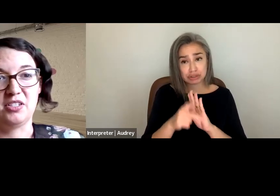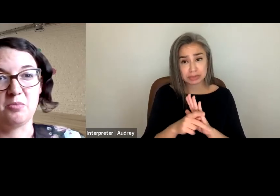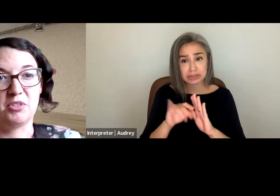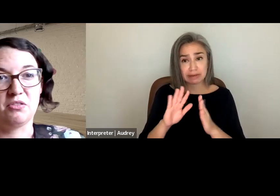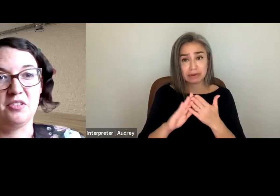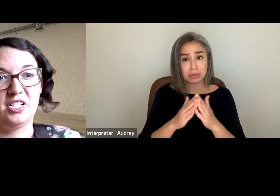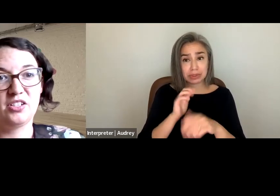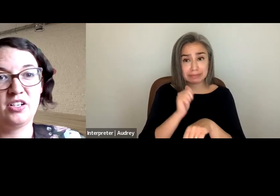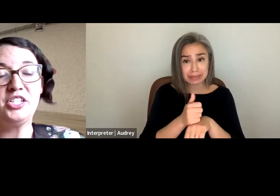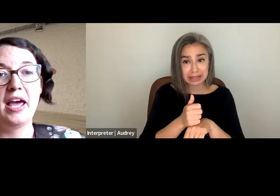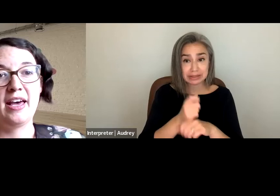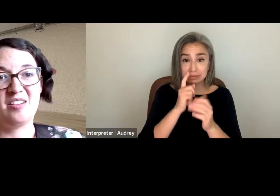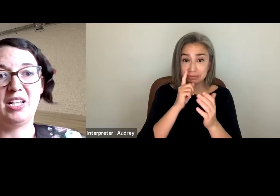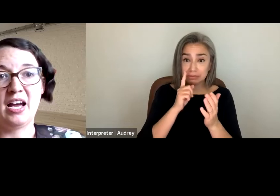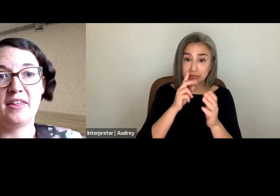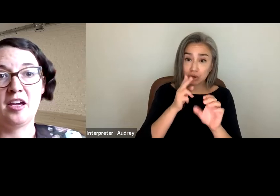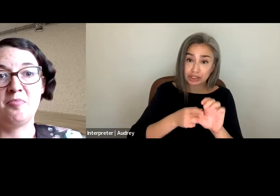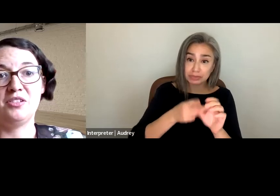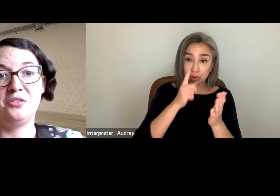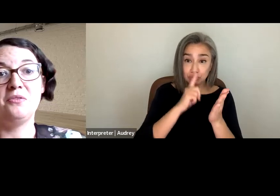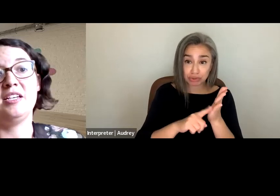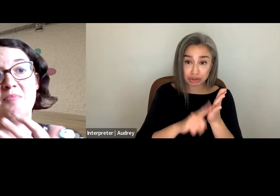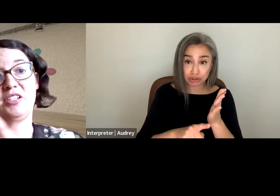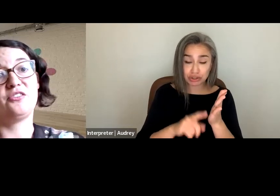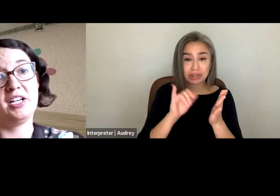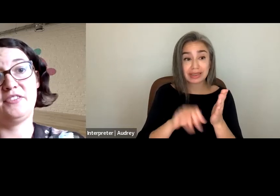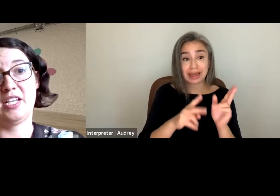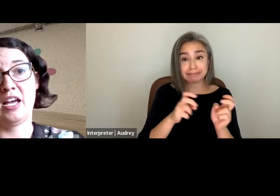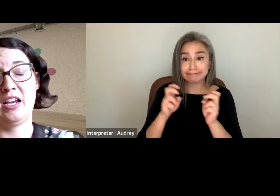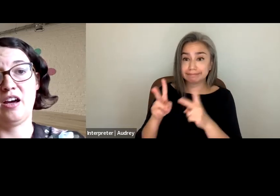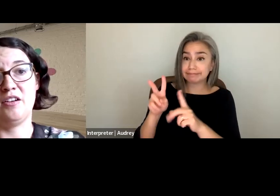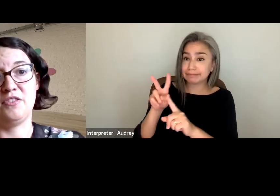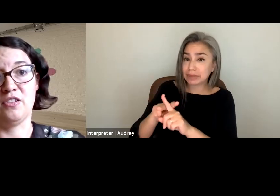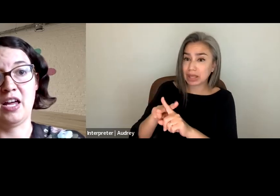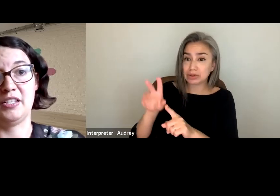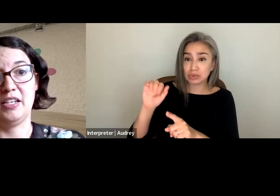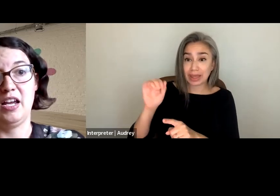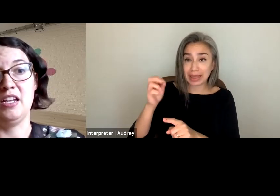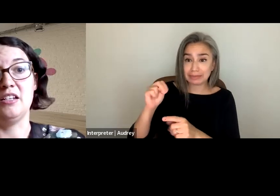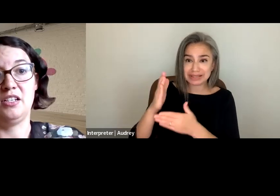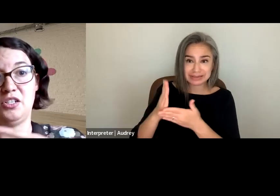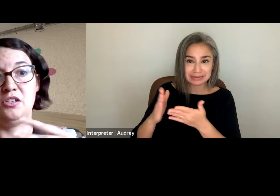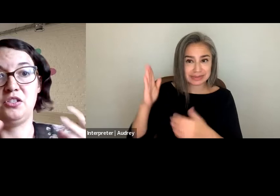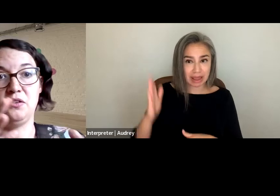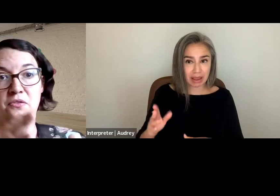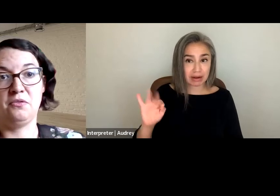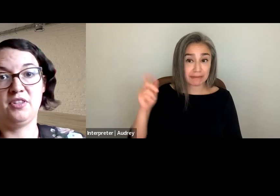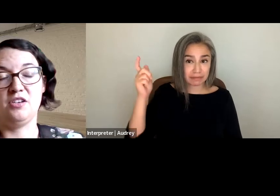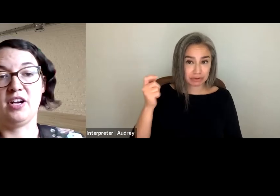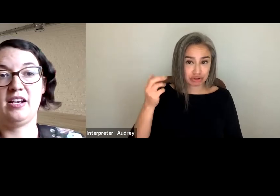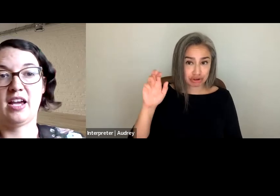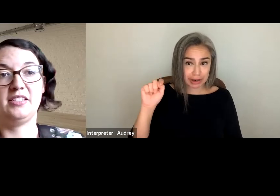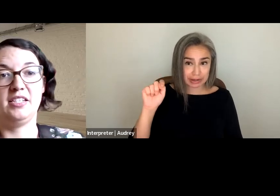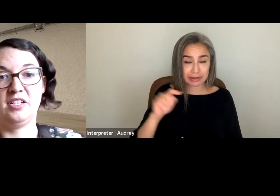community-based participatory research and apply them to the administrative side of the grant in addition to